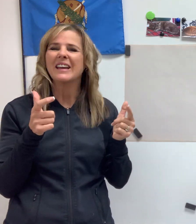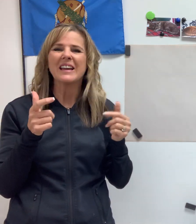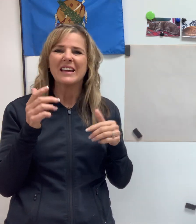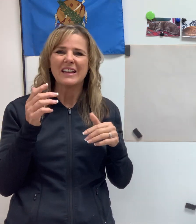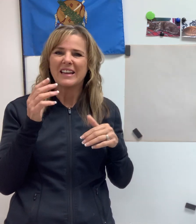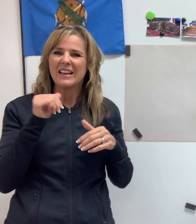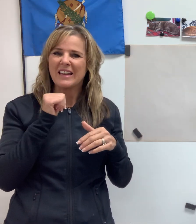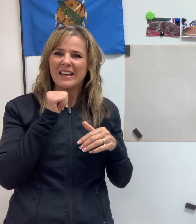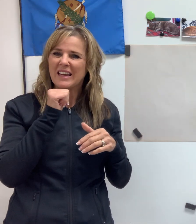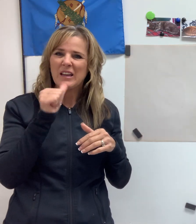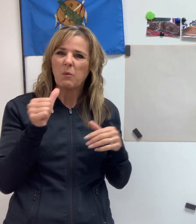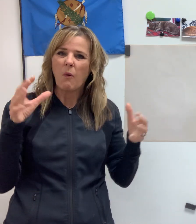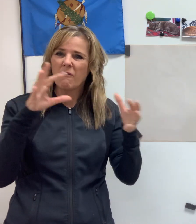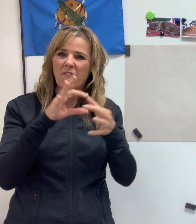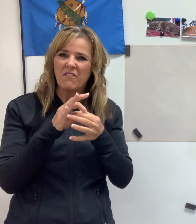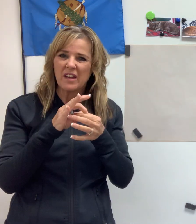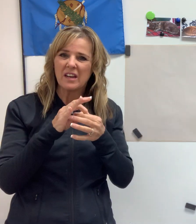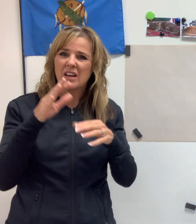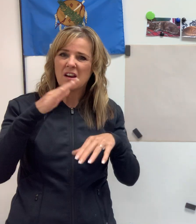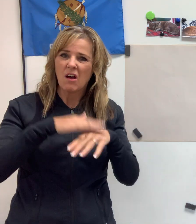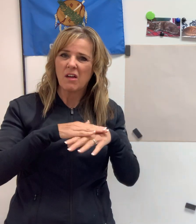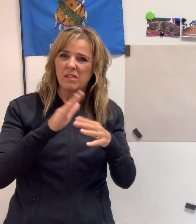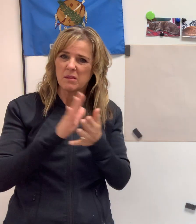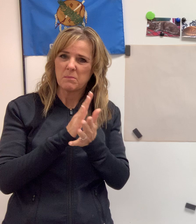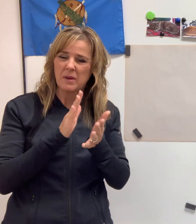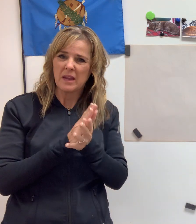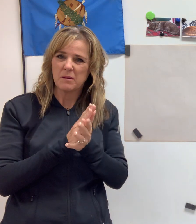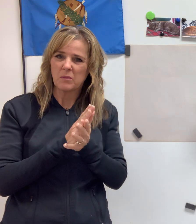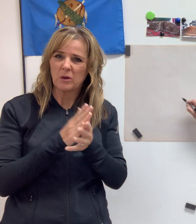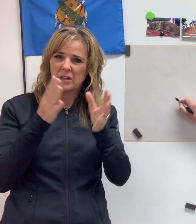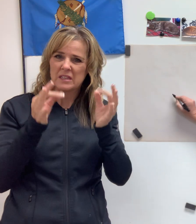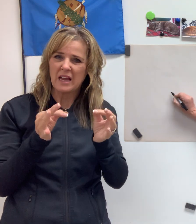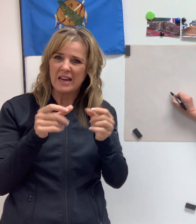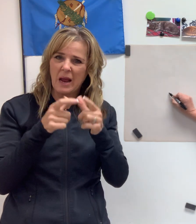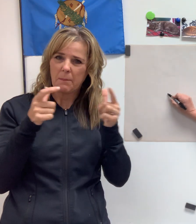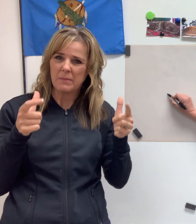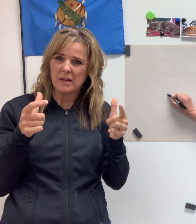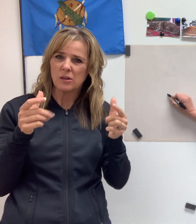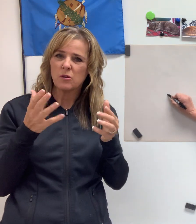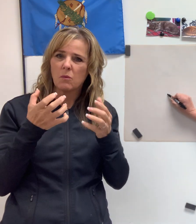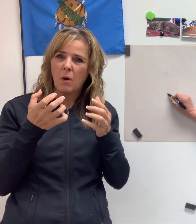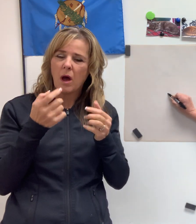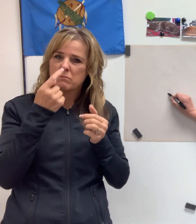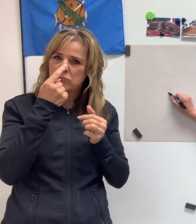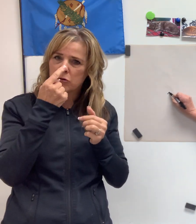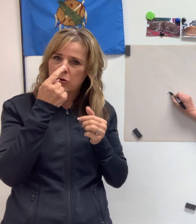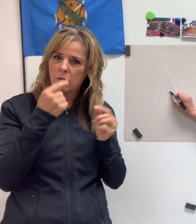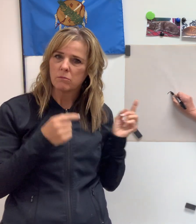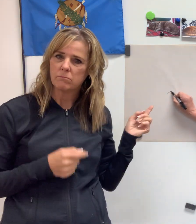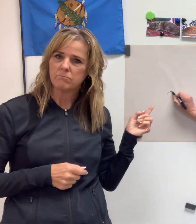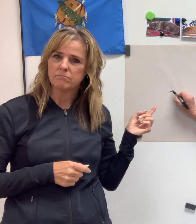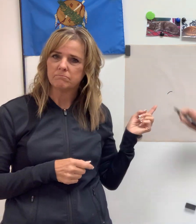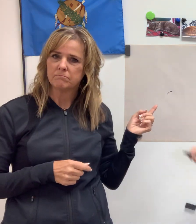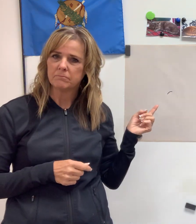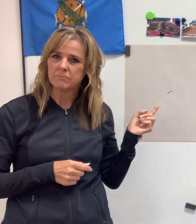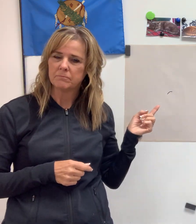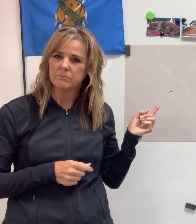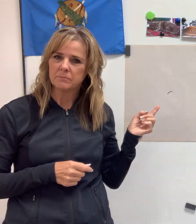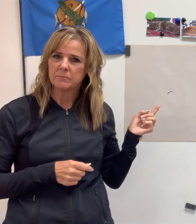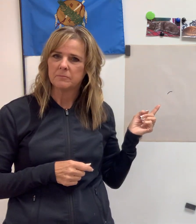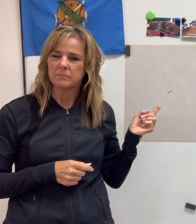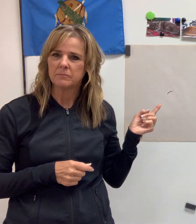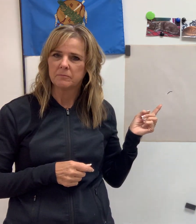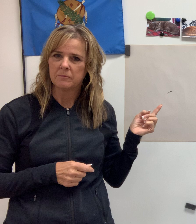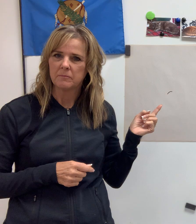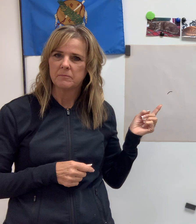not fit. So really think about it, friends, and decide how big you want your curve line. And I'm just going to start with sort of a slanted curve line